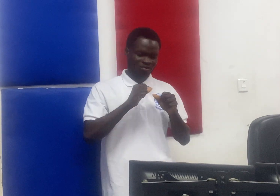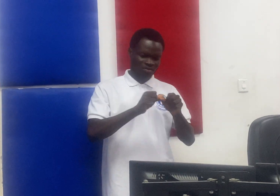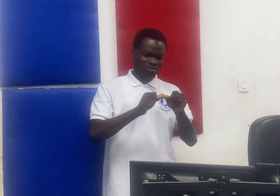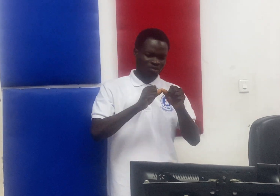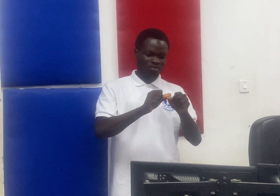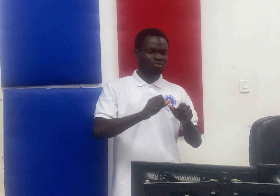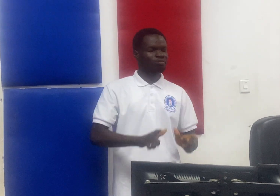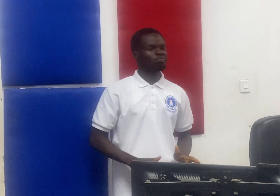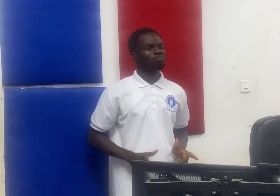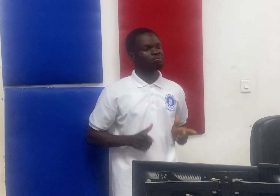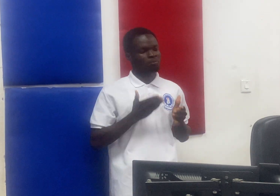much. Thank you.